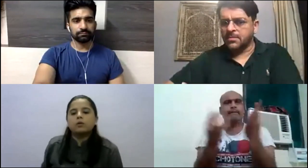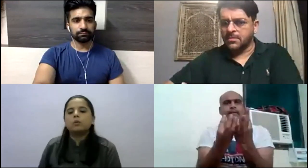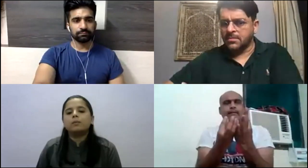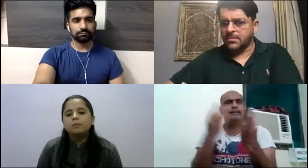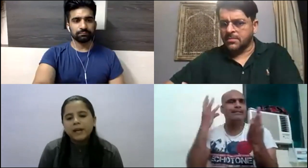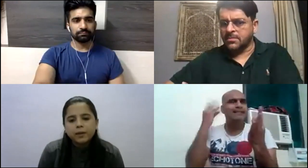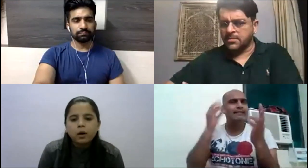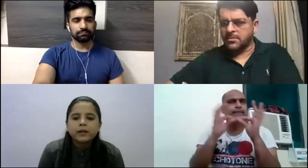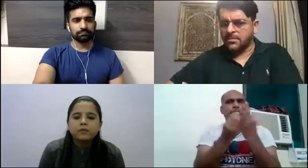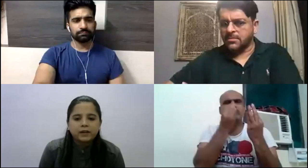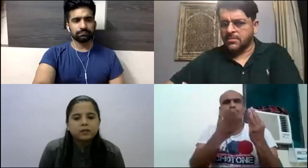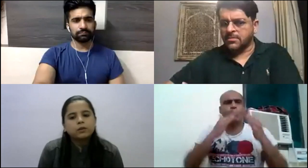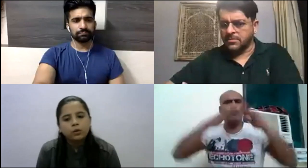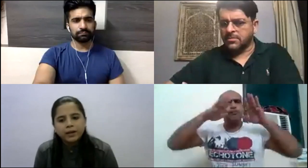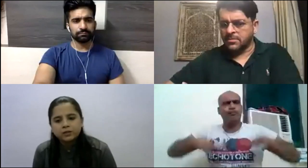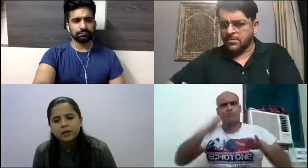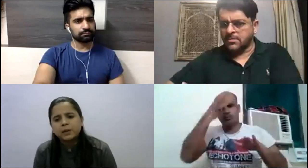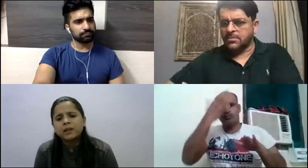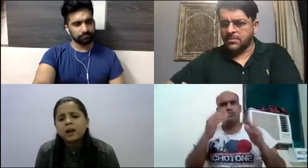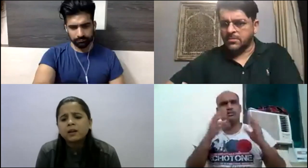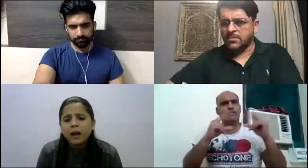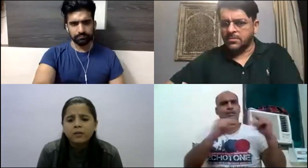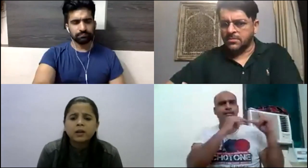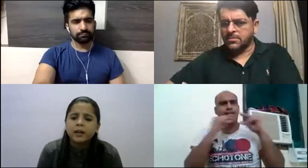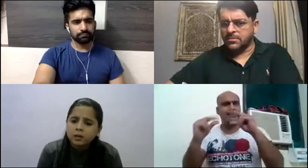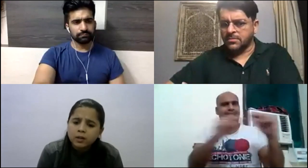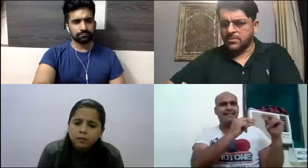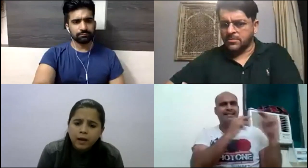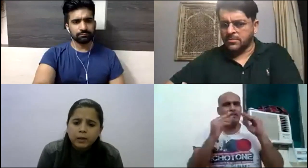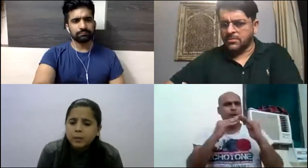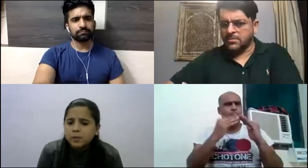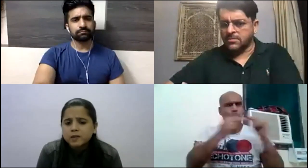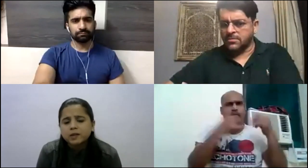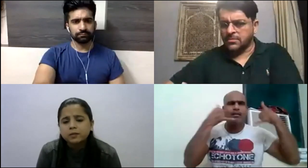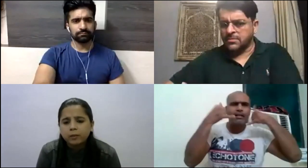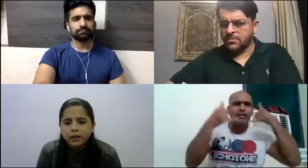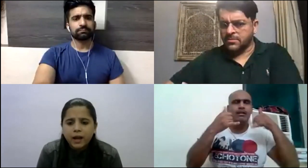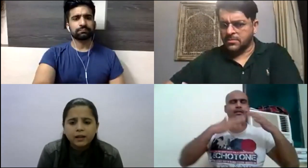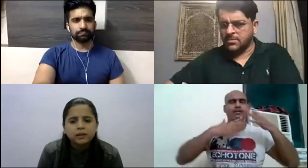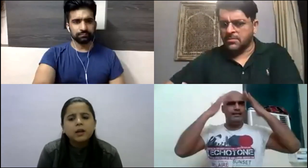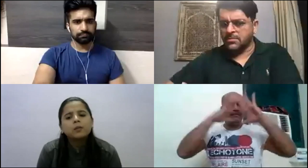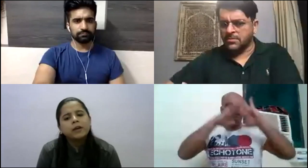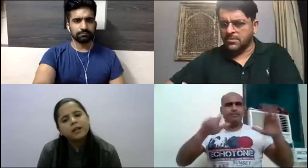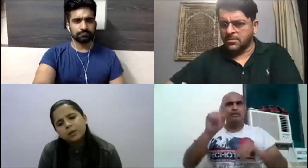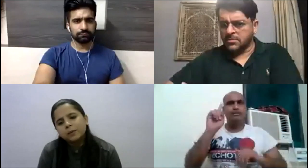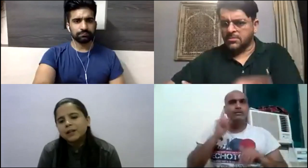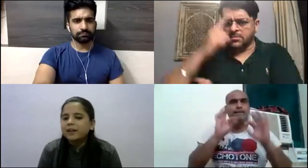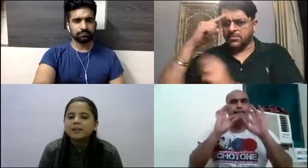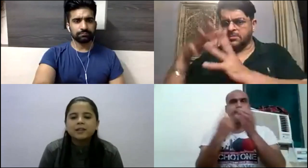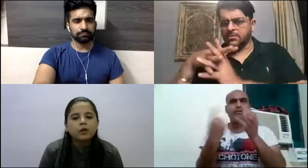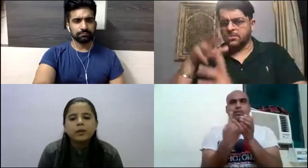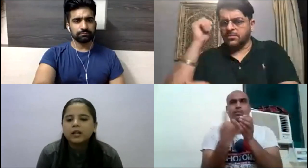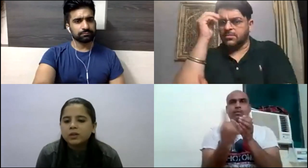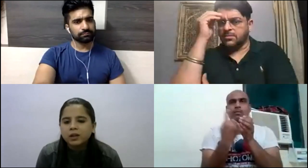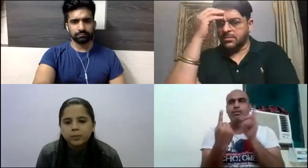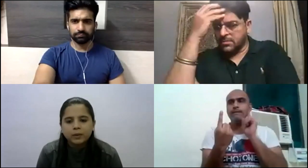or who might be got infected with COVID as well, but they are having a hearing family members in their family, and hearing people they can